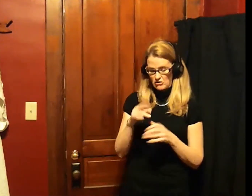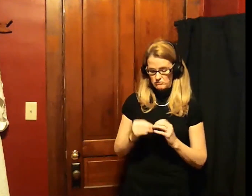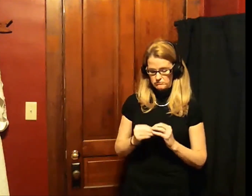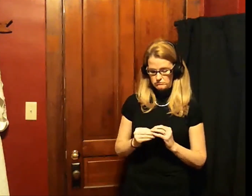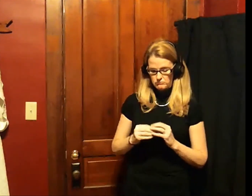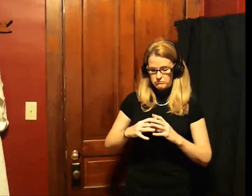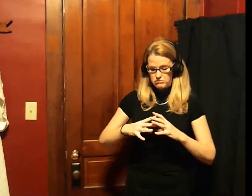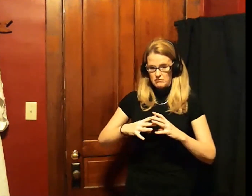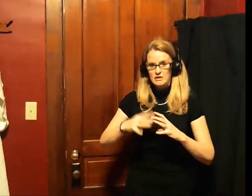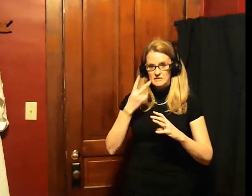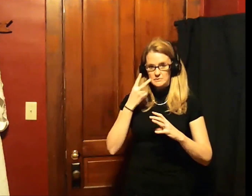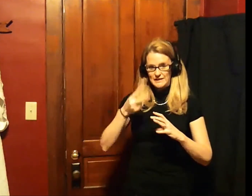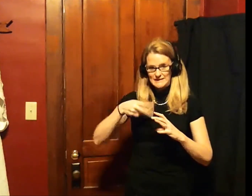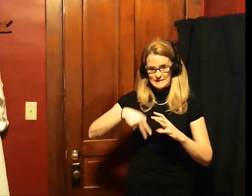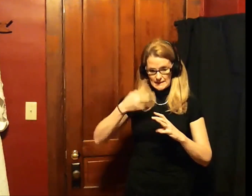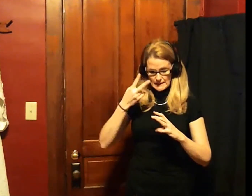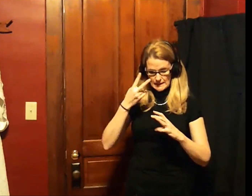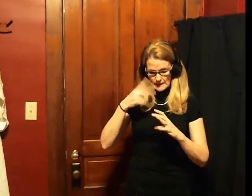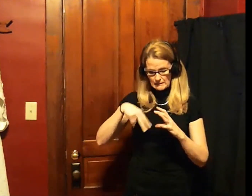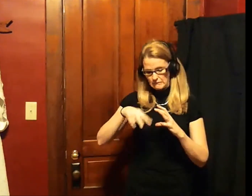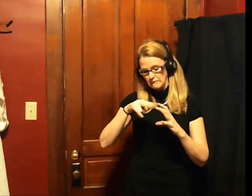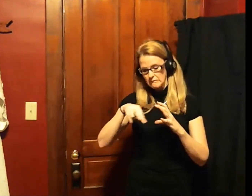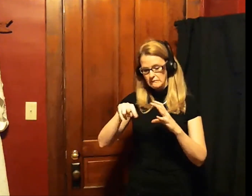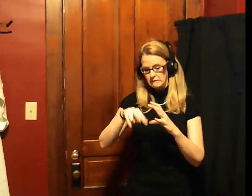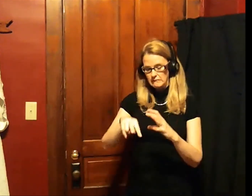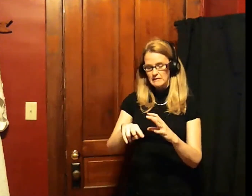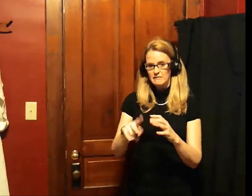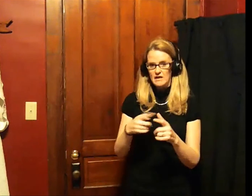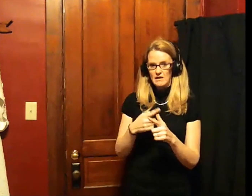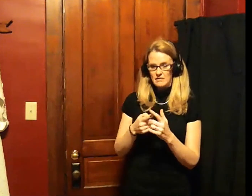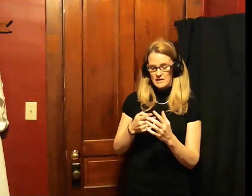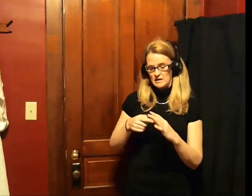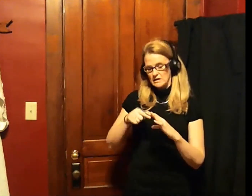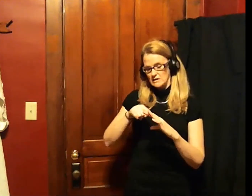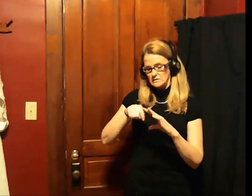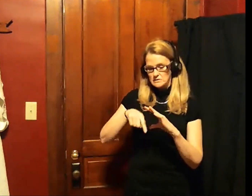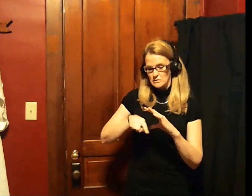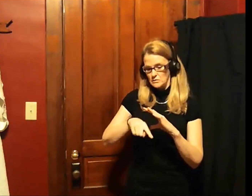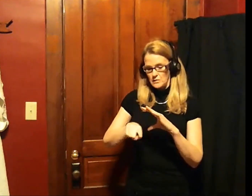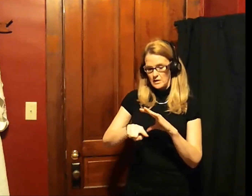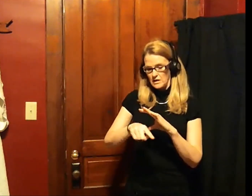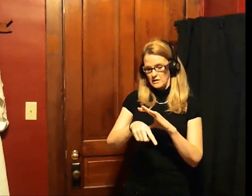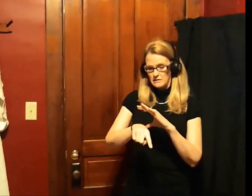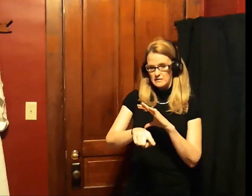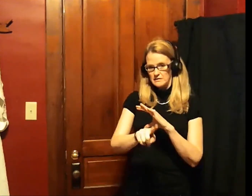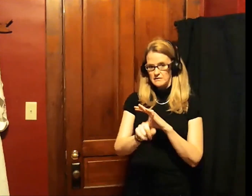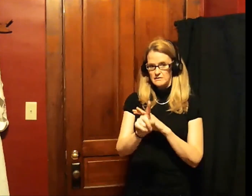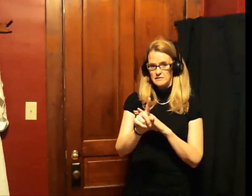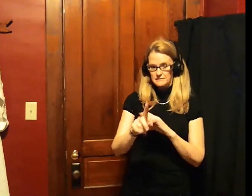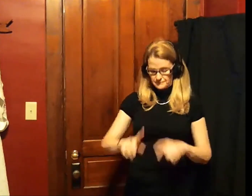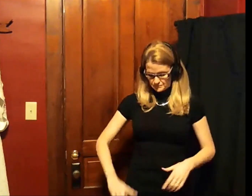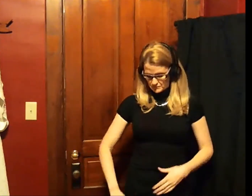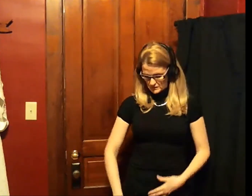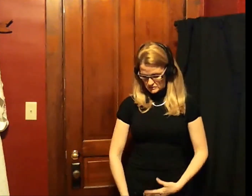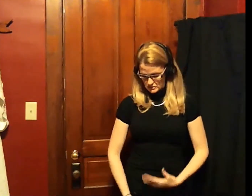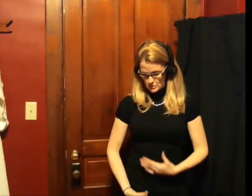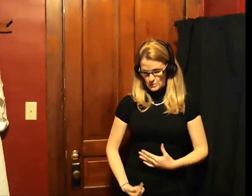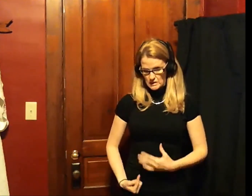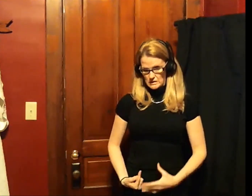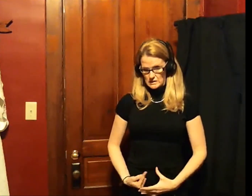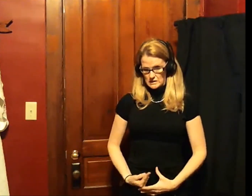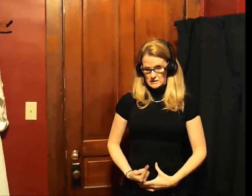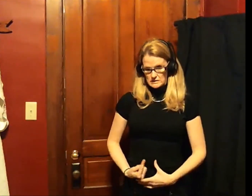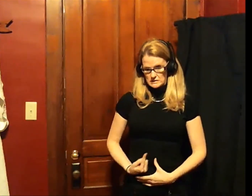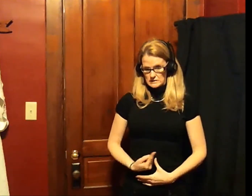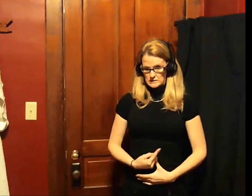to expand the colon. He'll enter through the rectum And as he's going through the colon, he's making